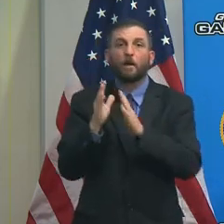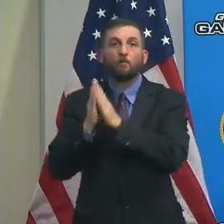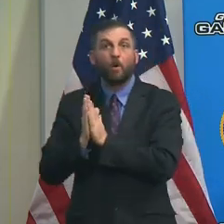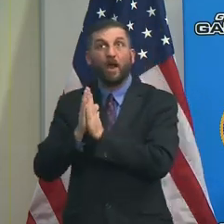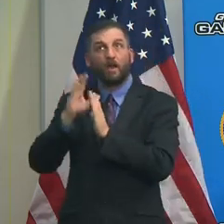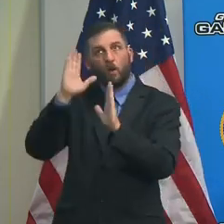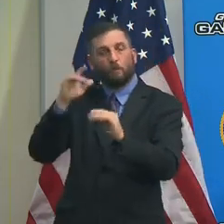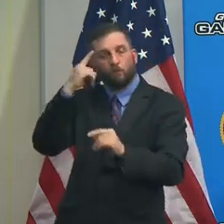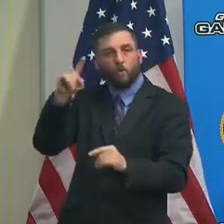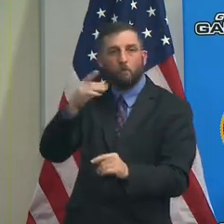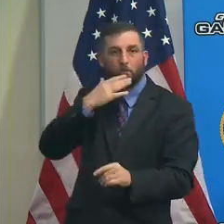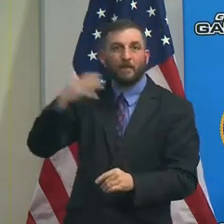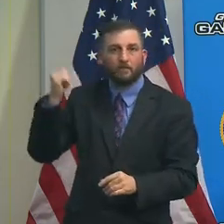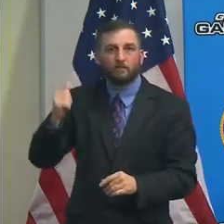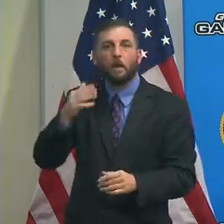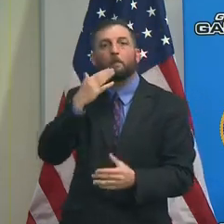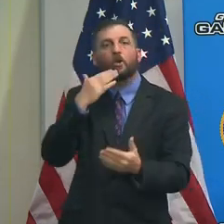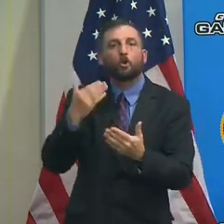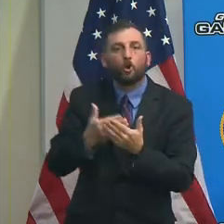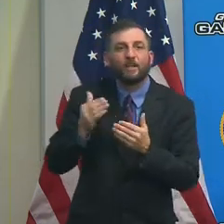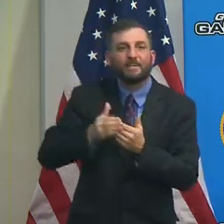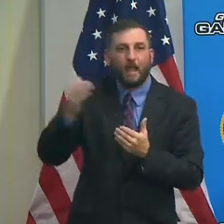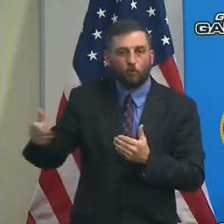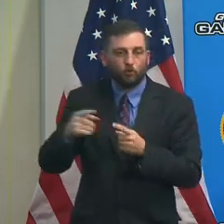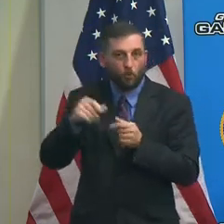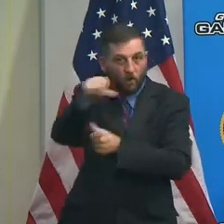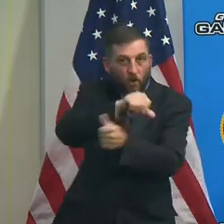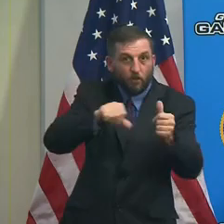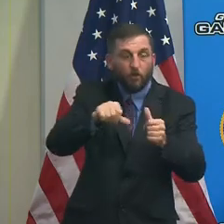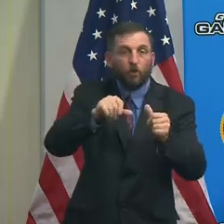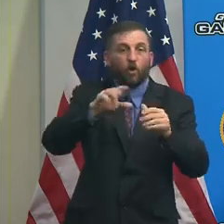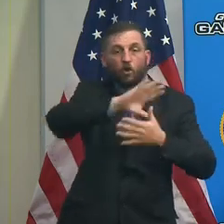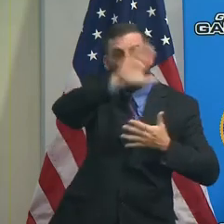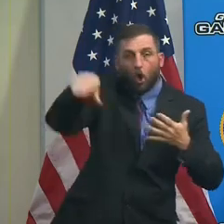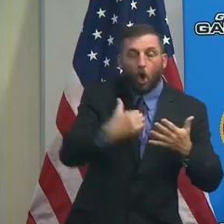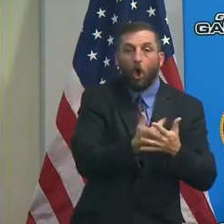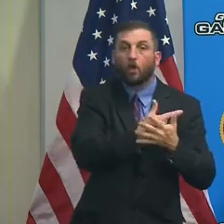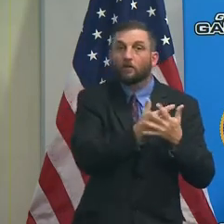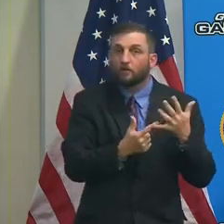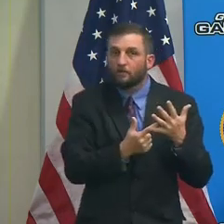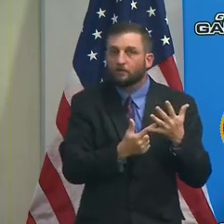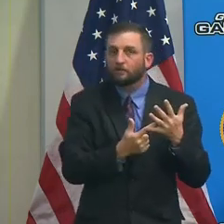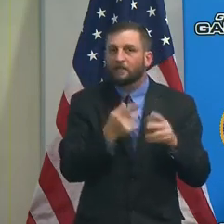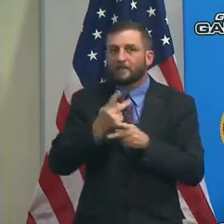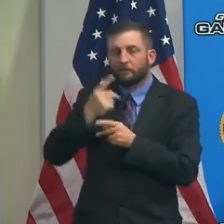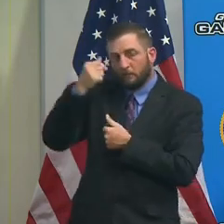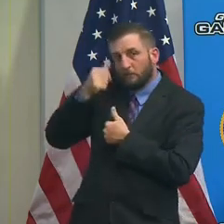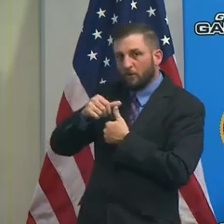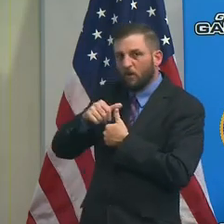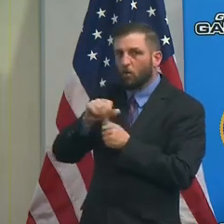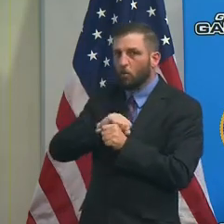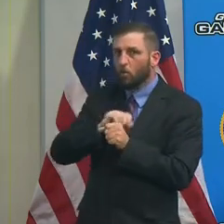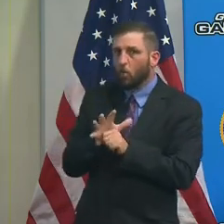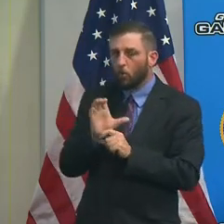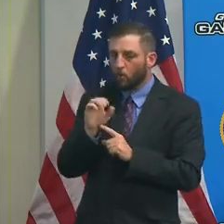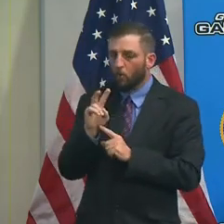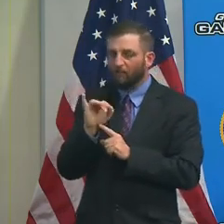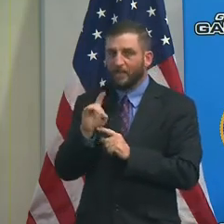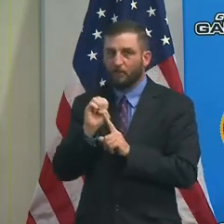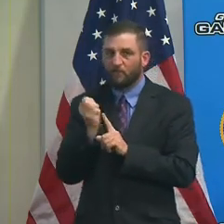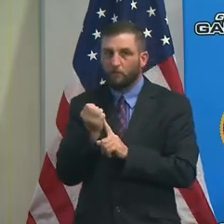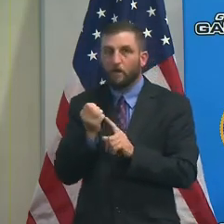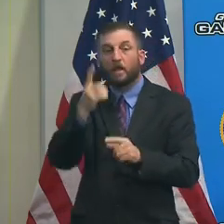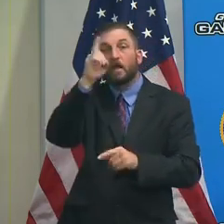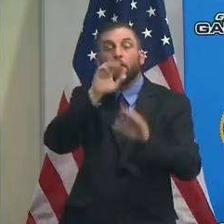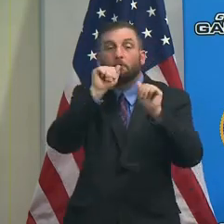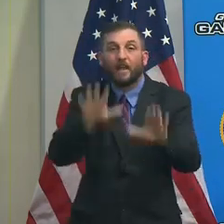the best, and be good neighbors to one another. And let's do it all mindful that we're in a COVID environment. So God